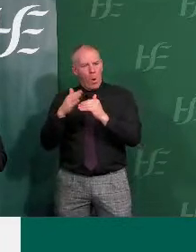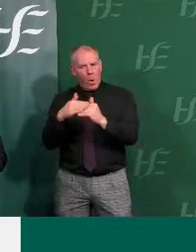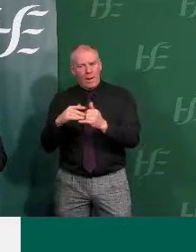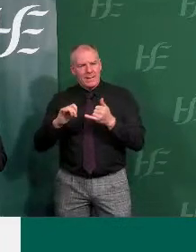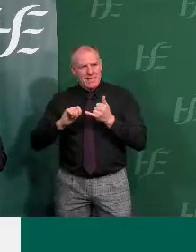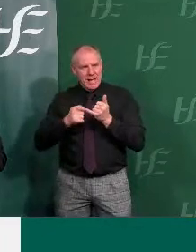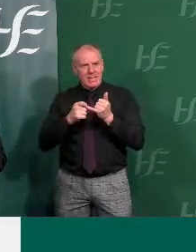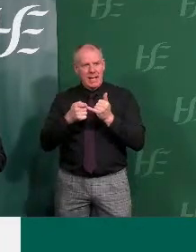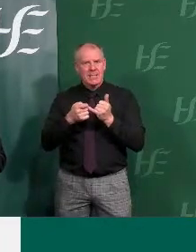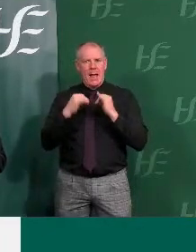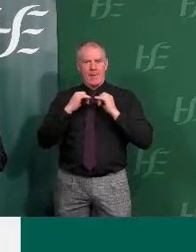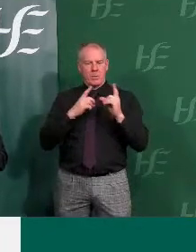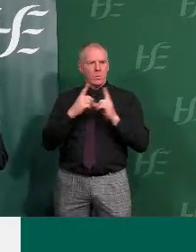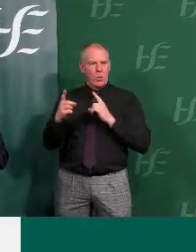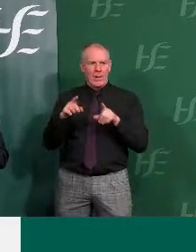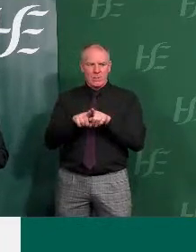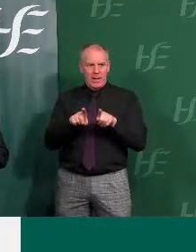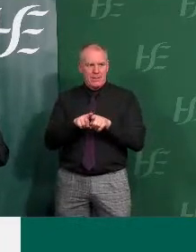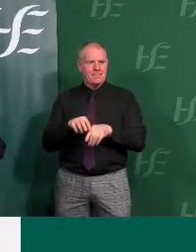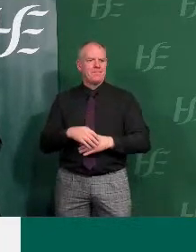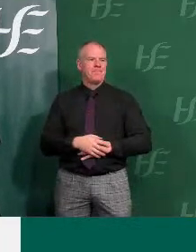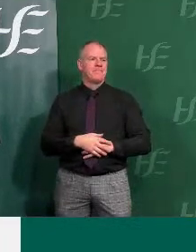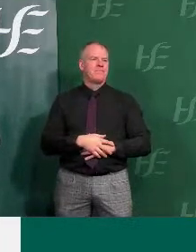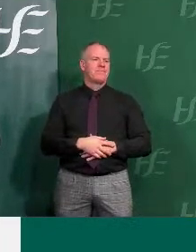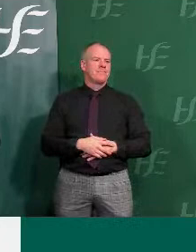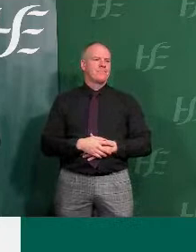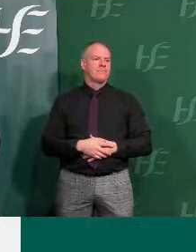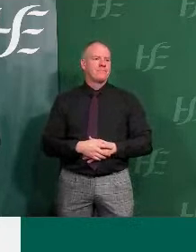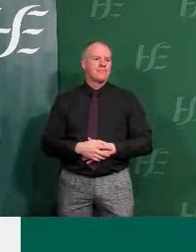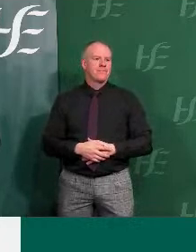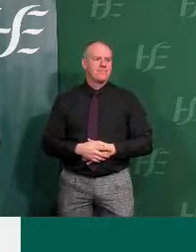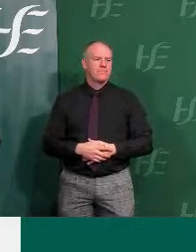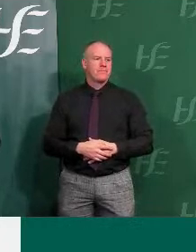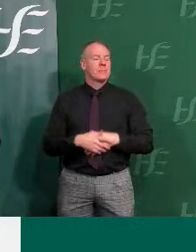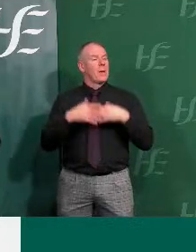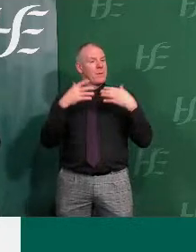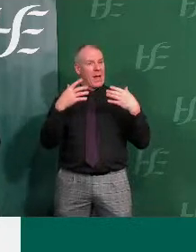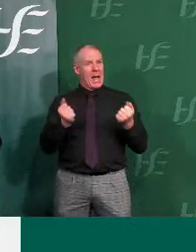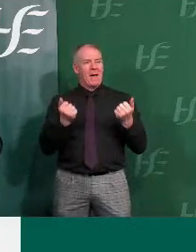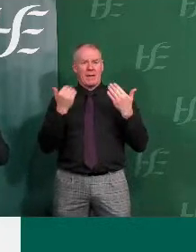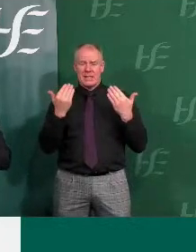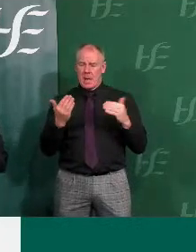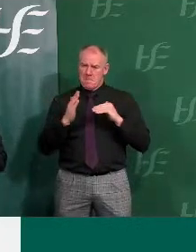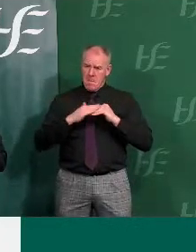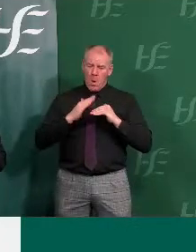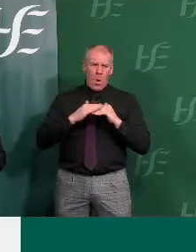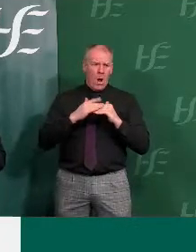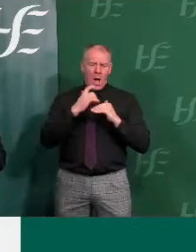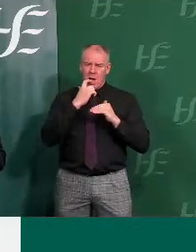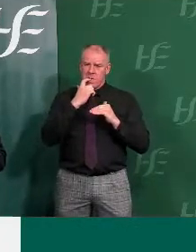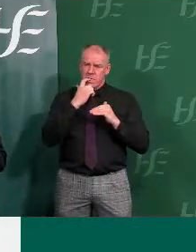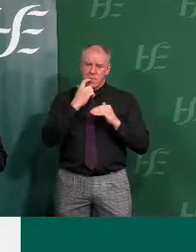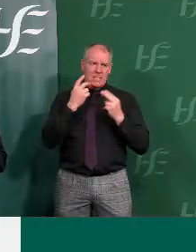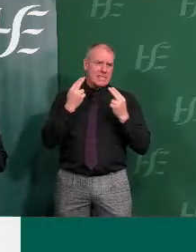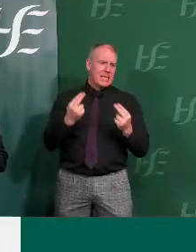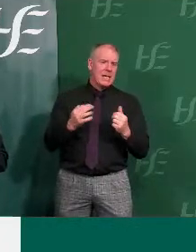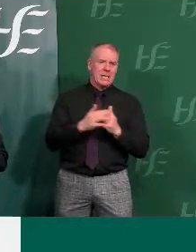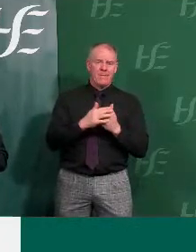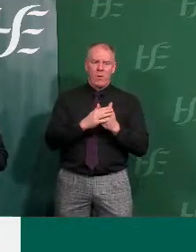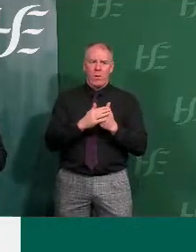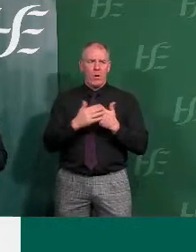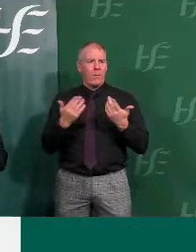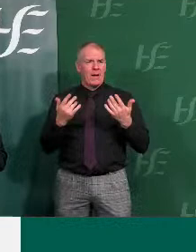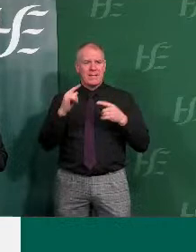testing capacity overall. And we are seeing the demands come at us significantly strong in terms of demands